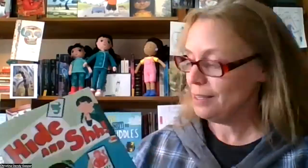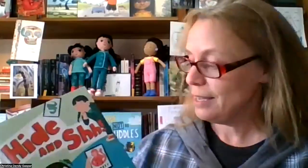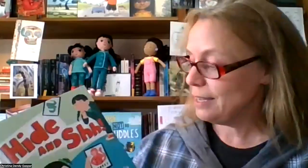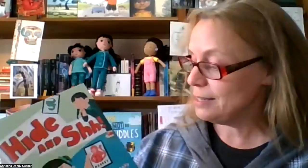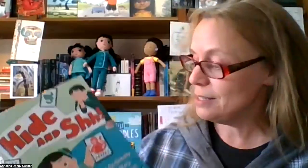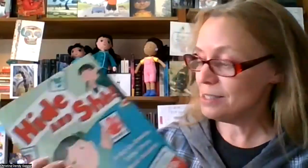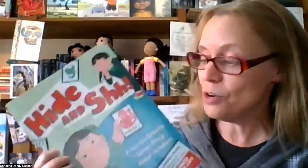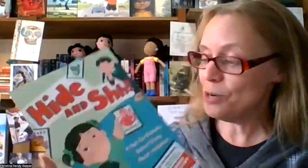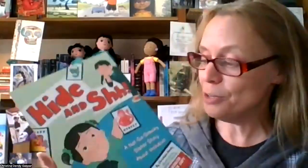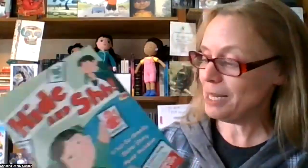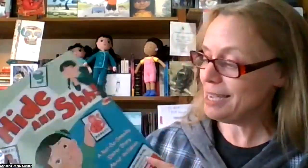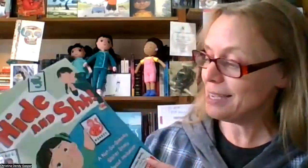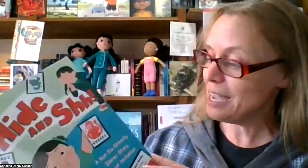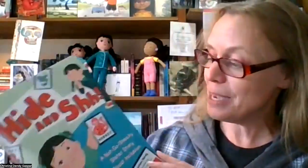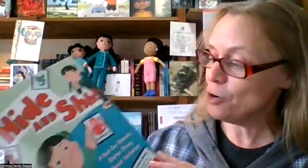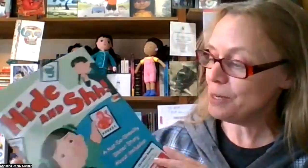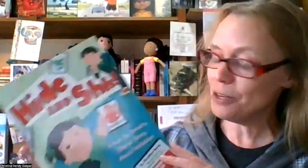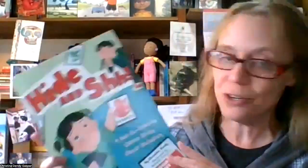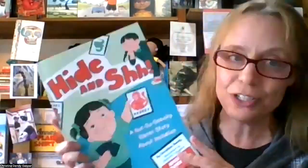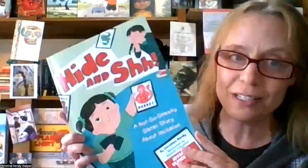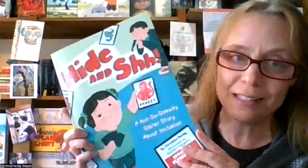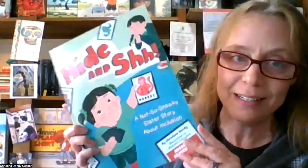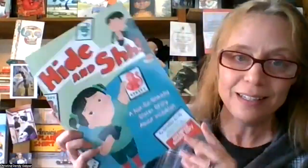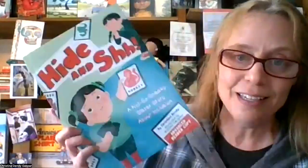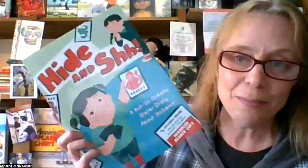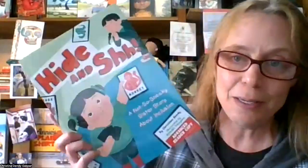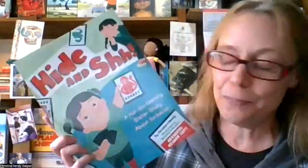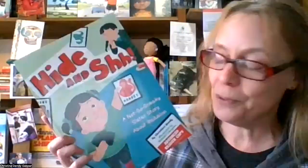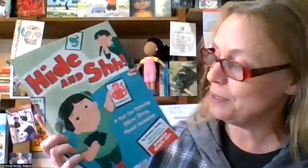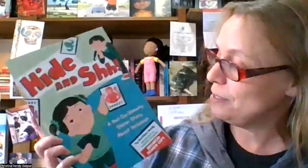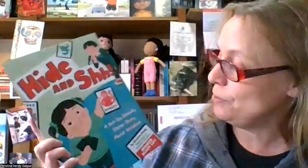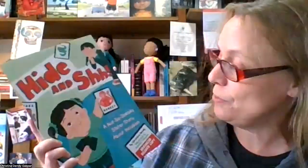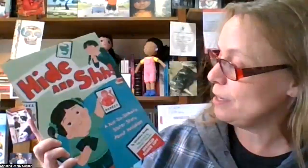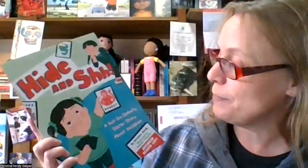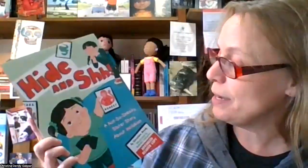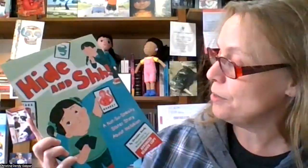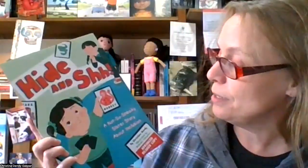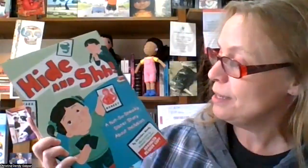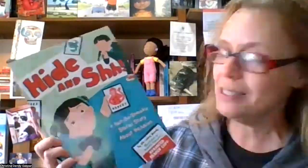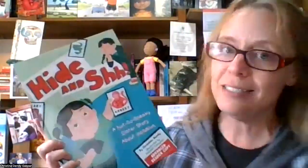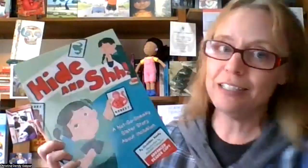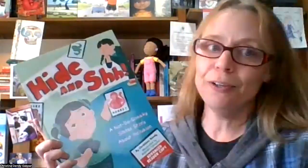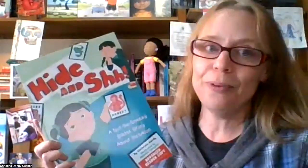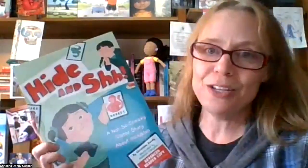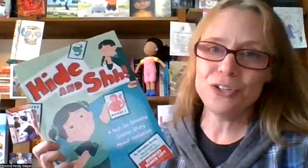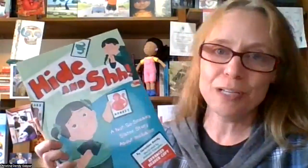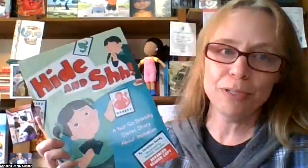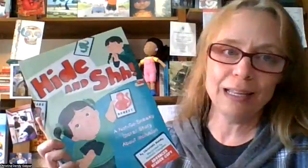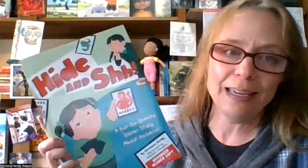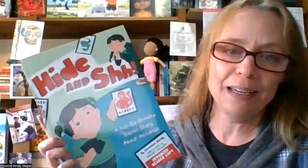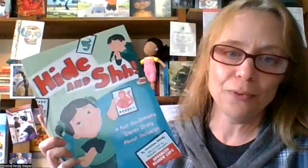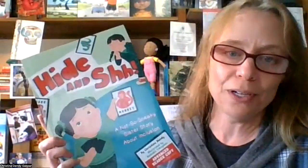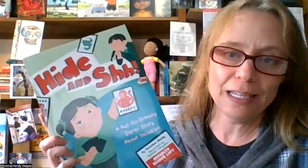everybody. And so when you're playing a game, I hope it encourages young people to think about the different ways